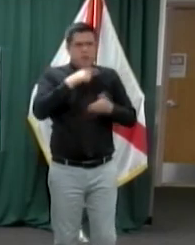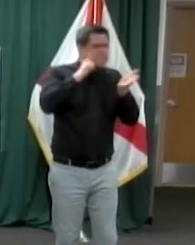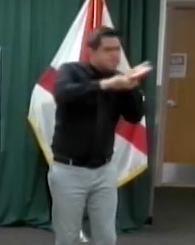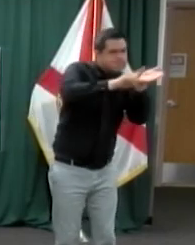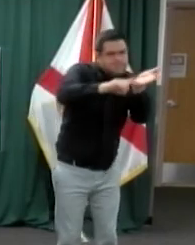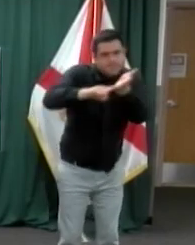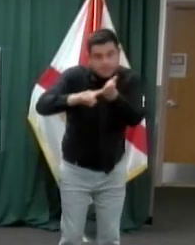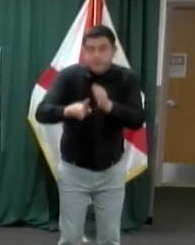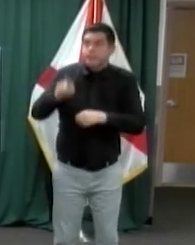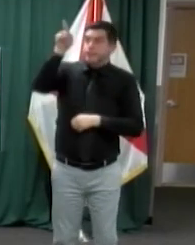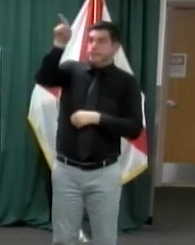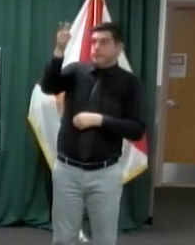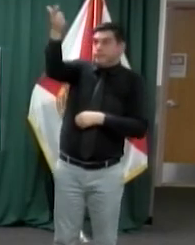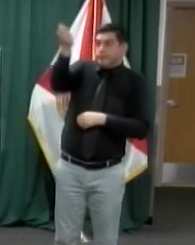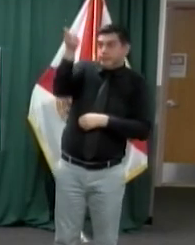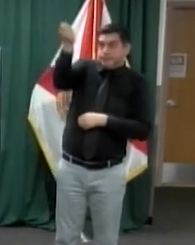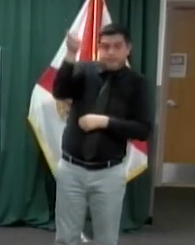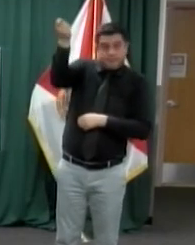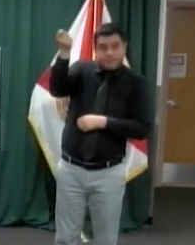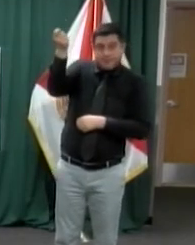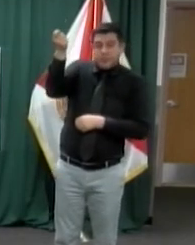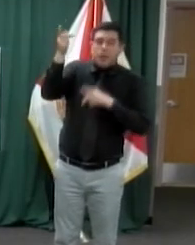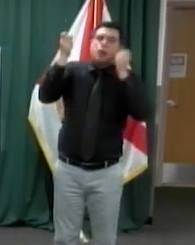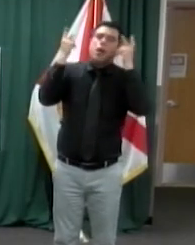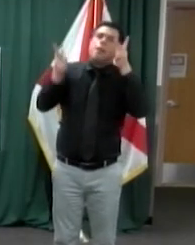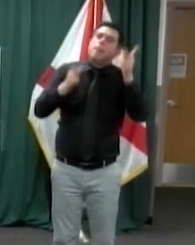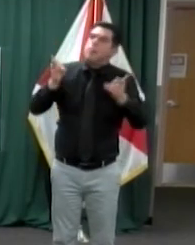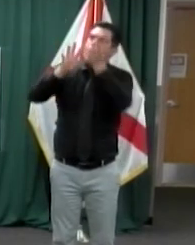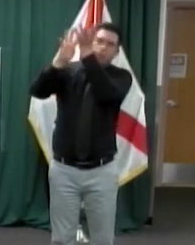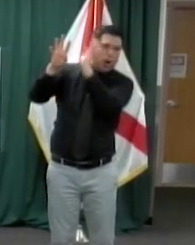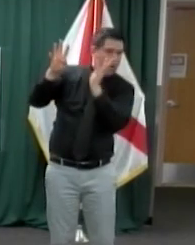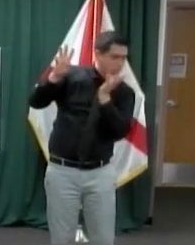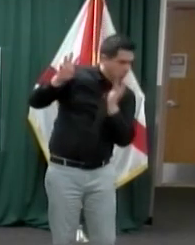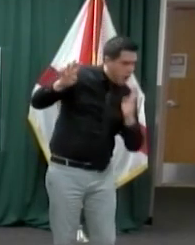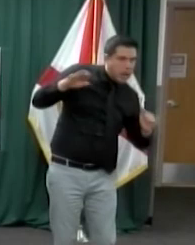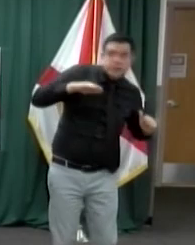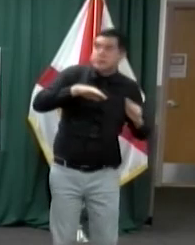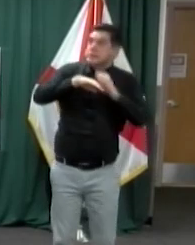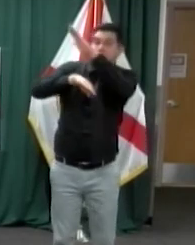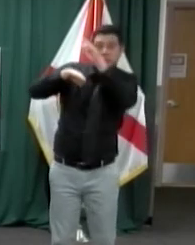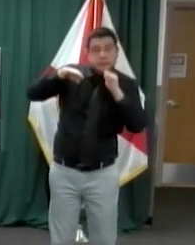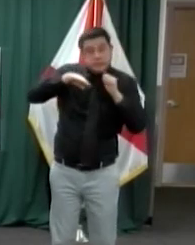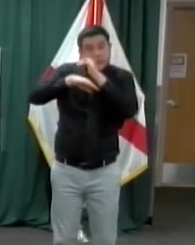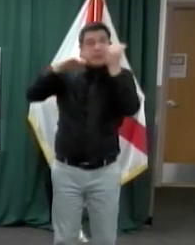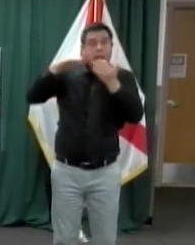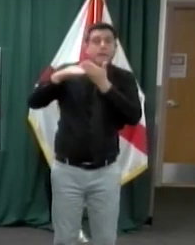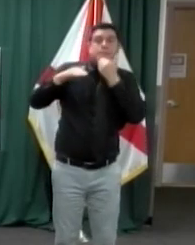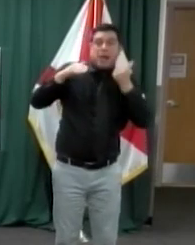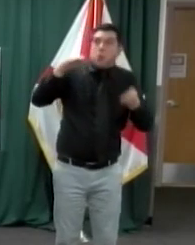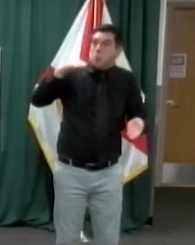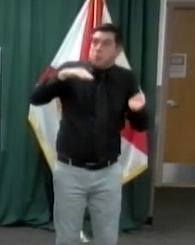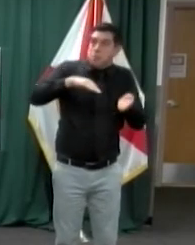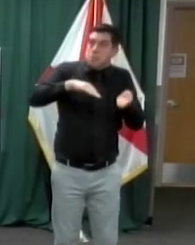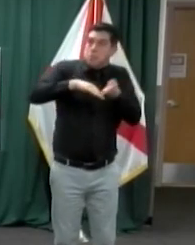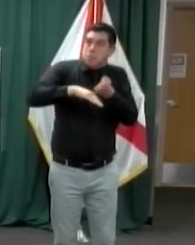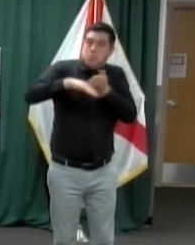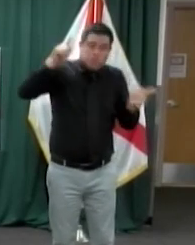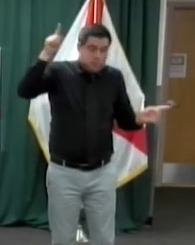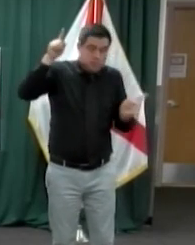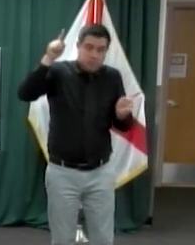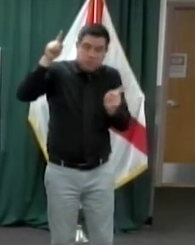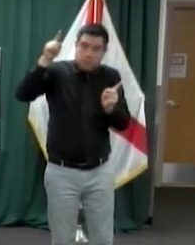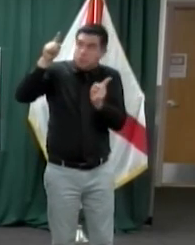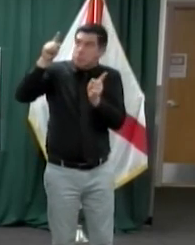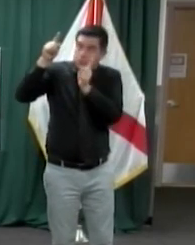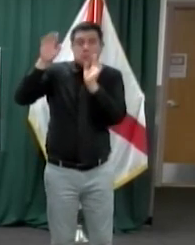that specifically. We're hearing anecdotally that people on off hours are able to get into the Connect system online.